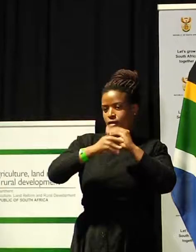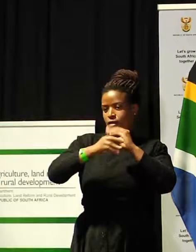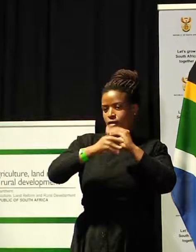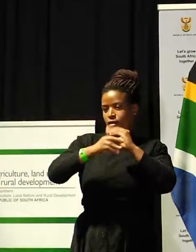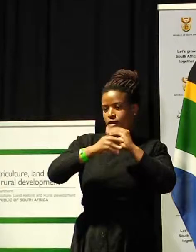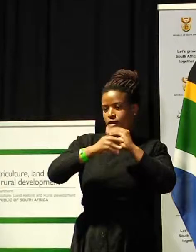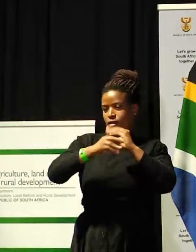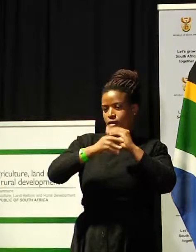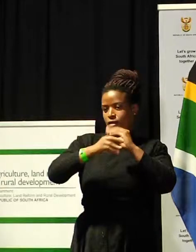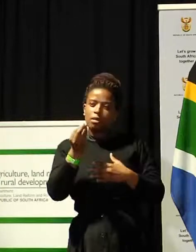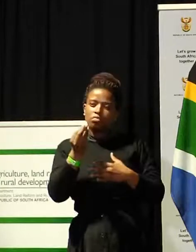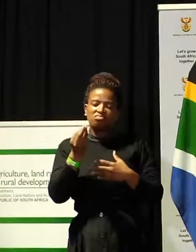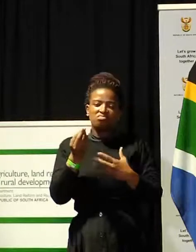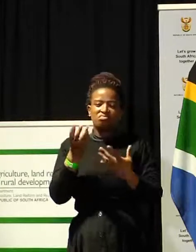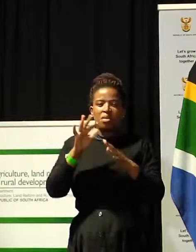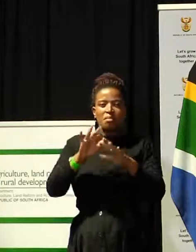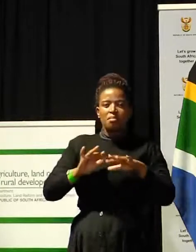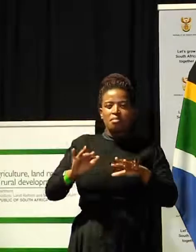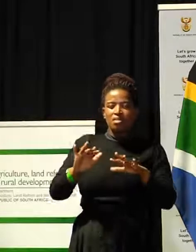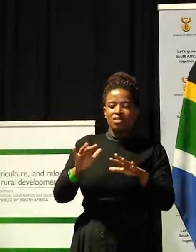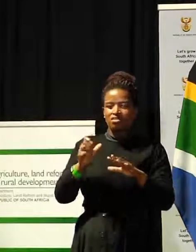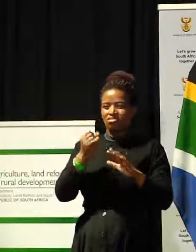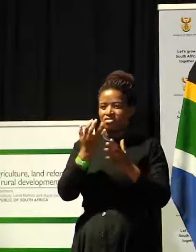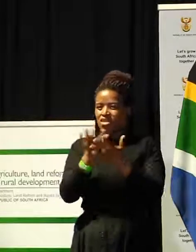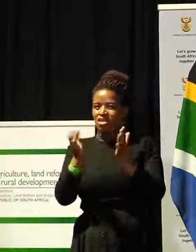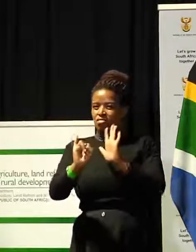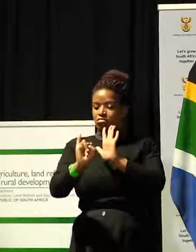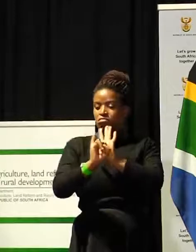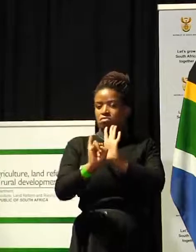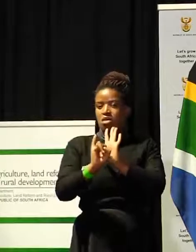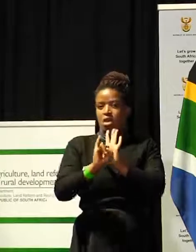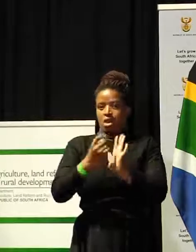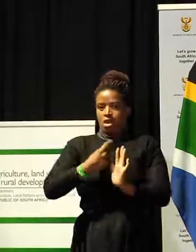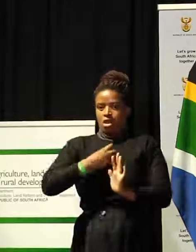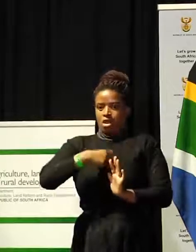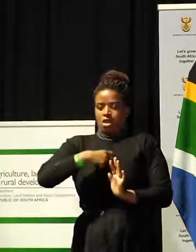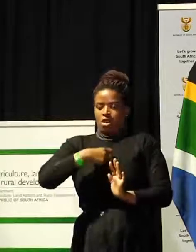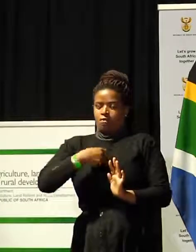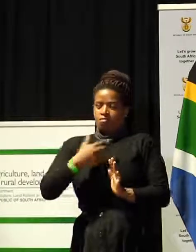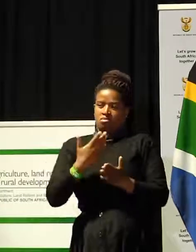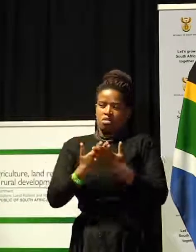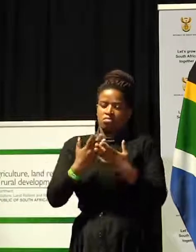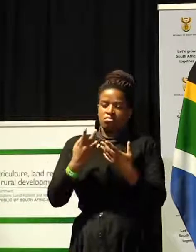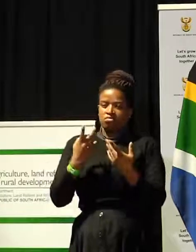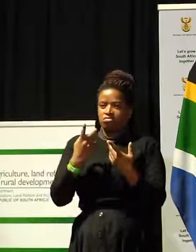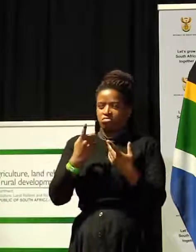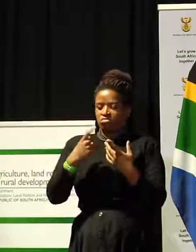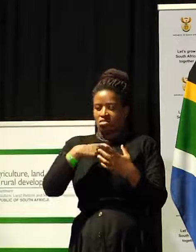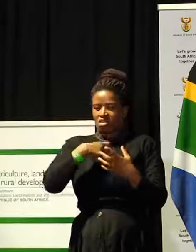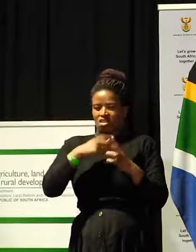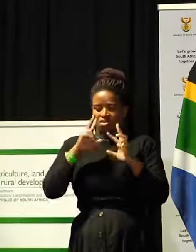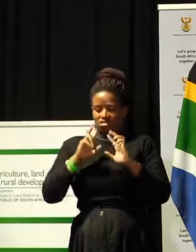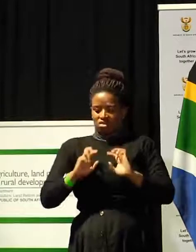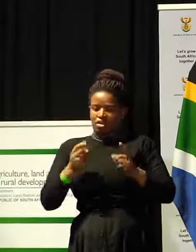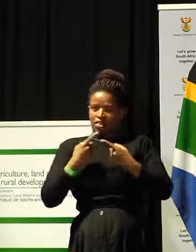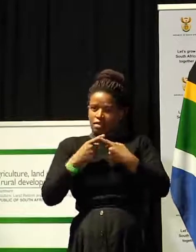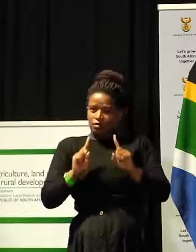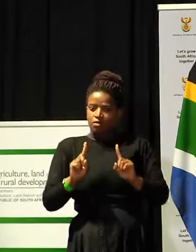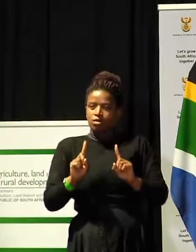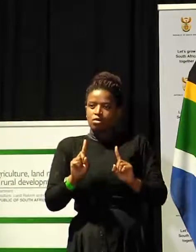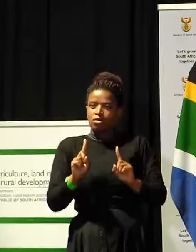that there are certain people that identify themselves in a particular way, maybe as